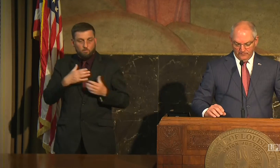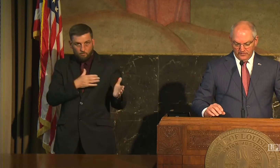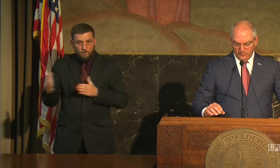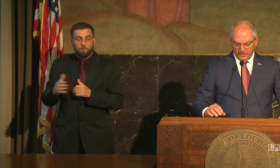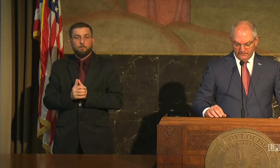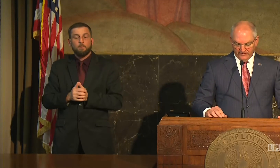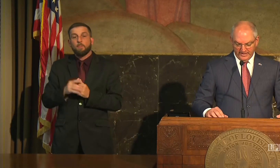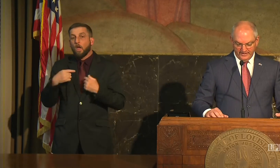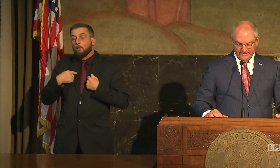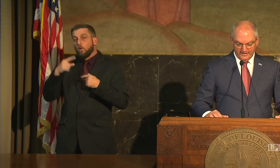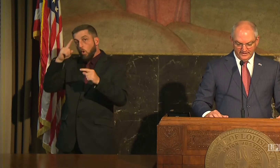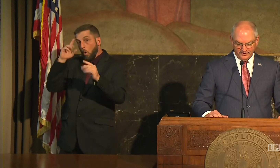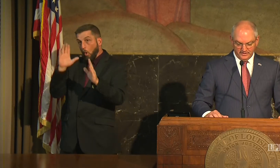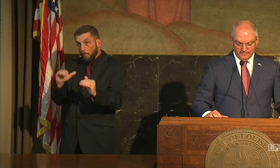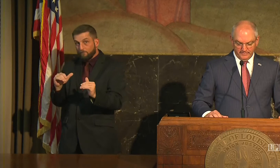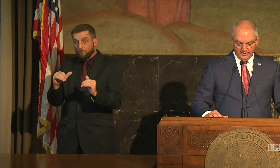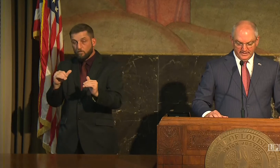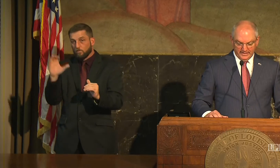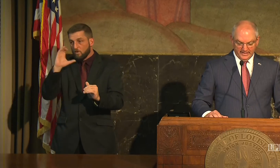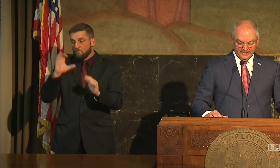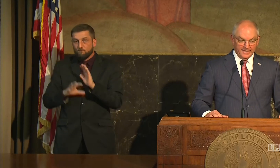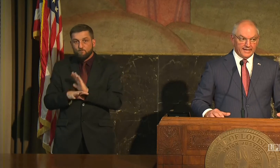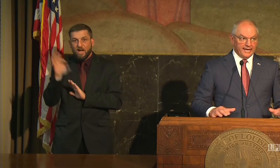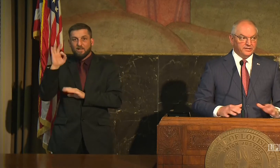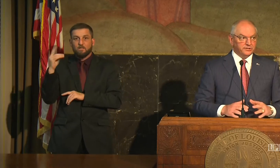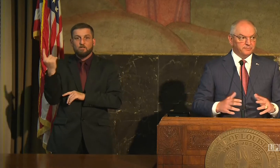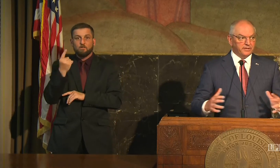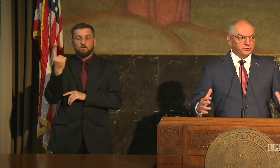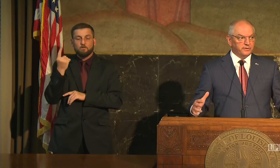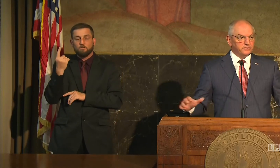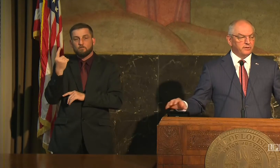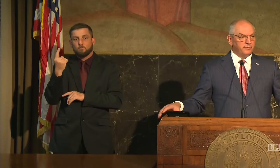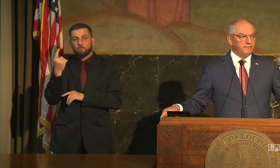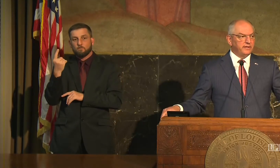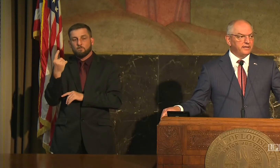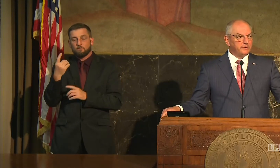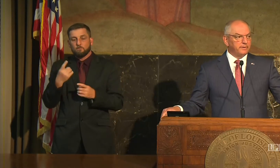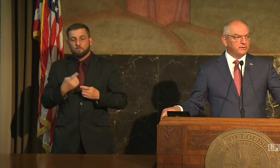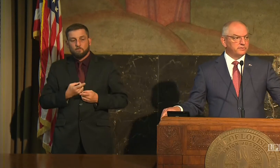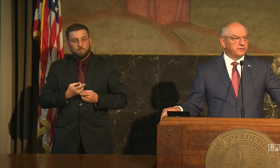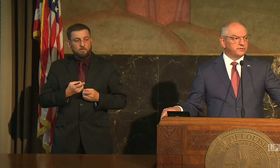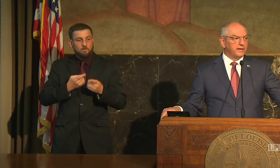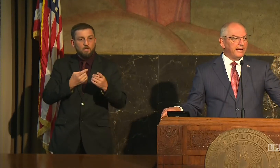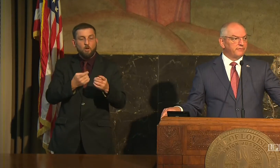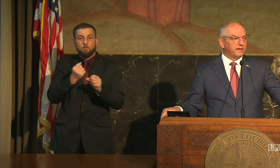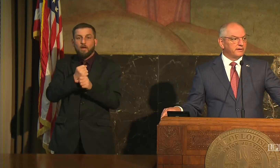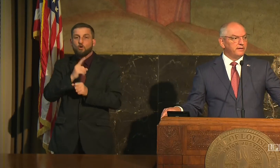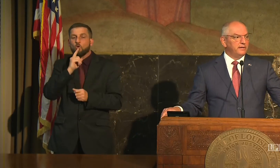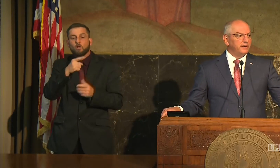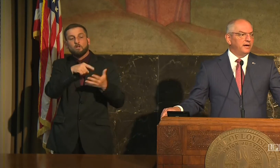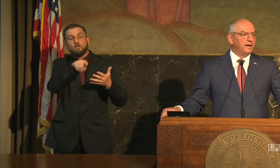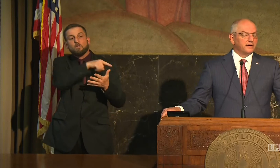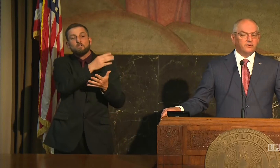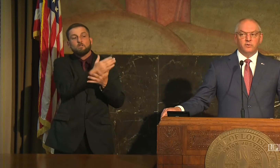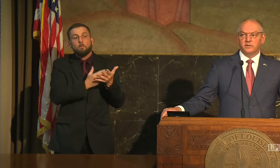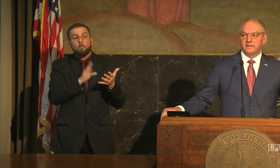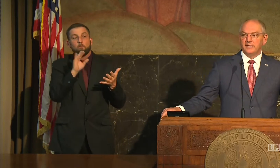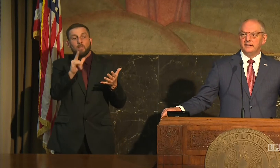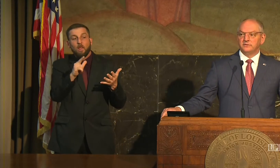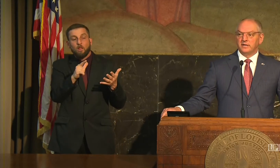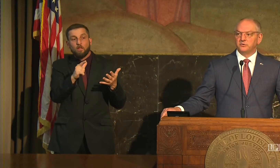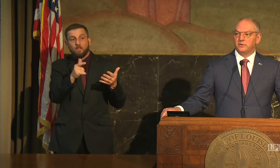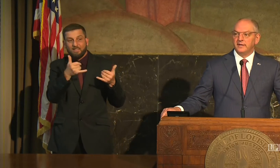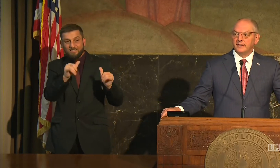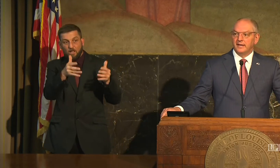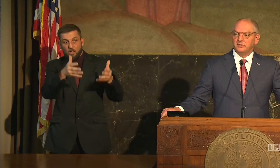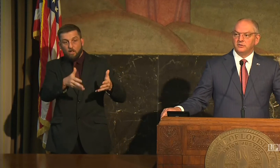I am hopeful that we can find some dedications, make sure that some of the bills that are still out there will